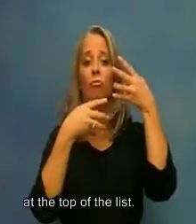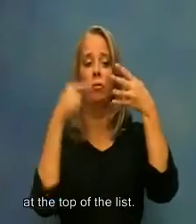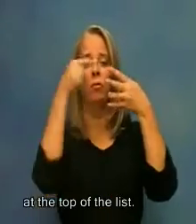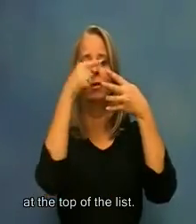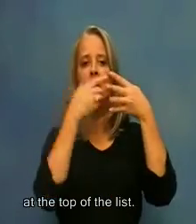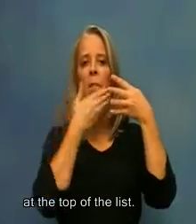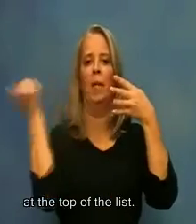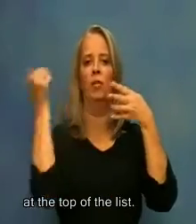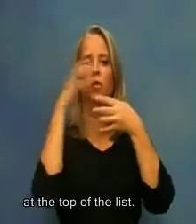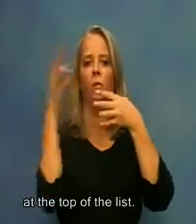at the top of the list.